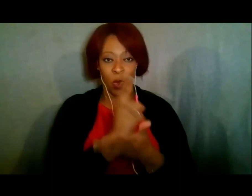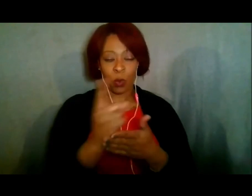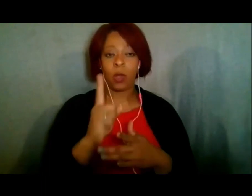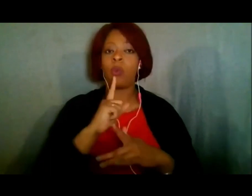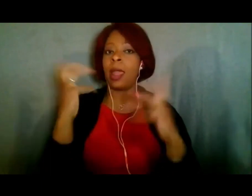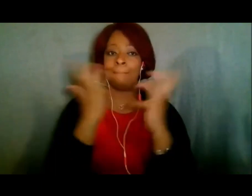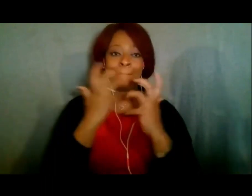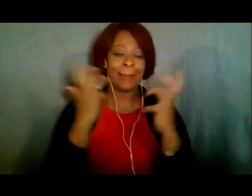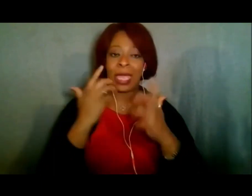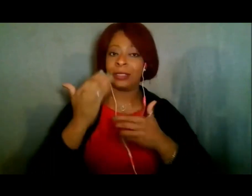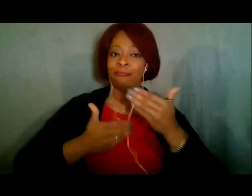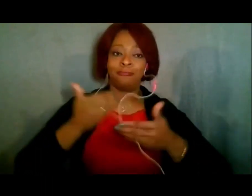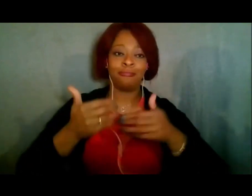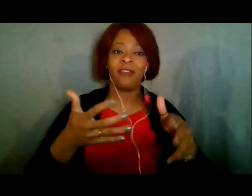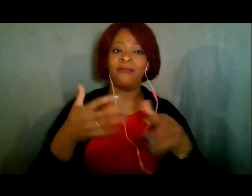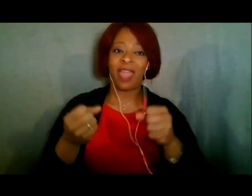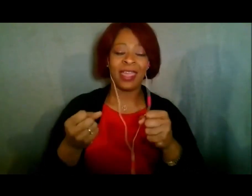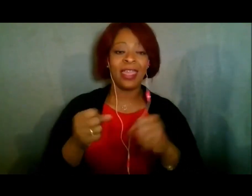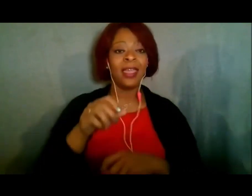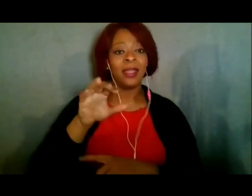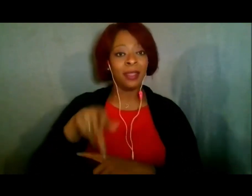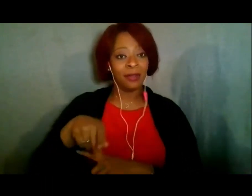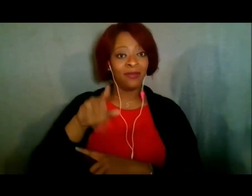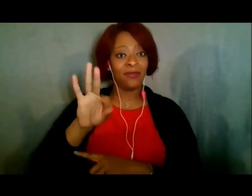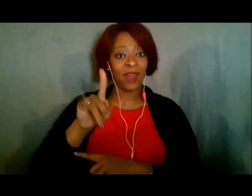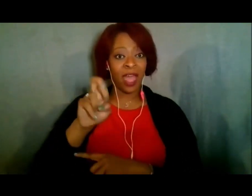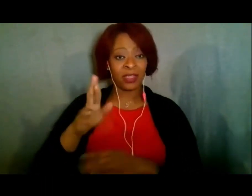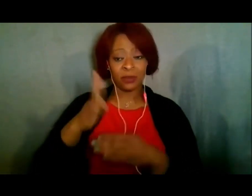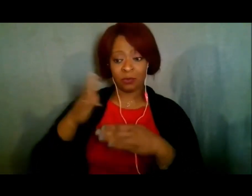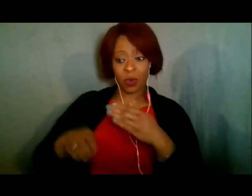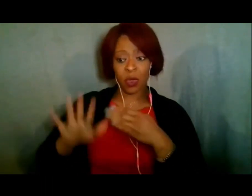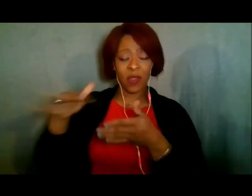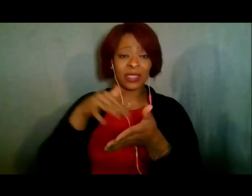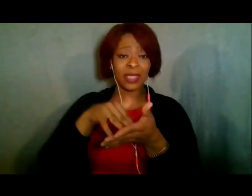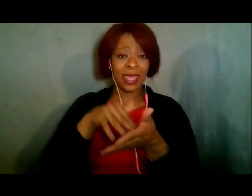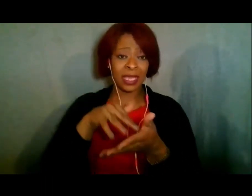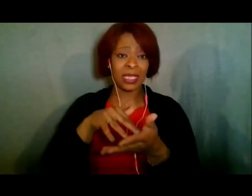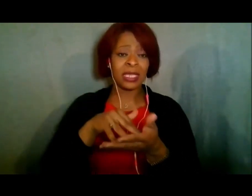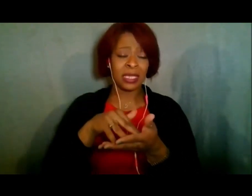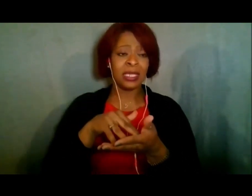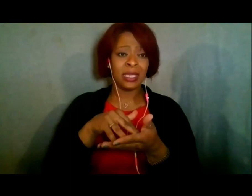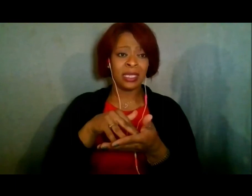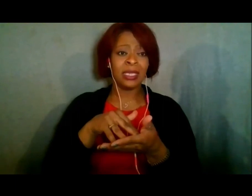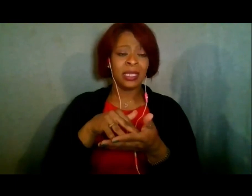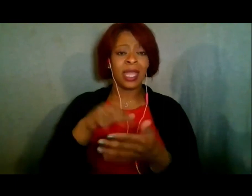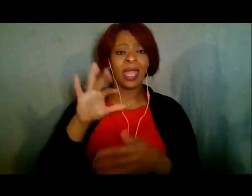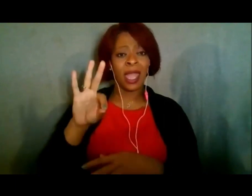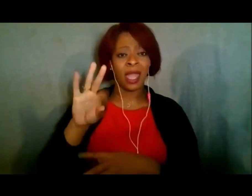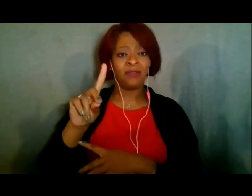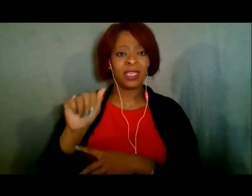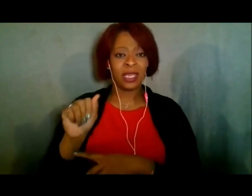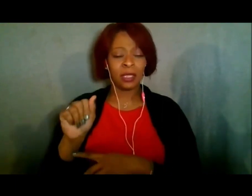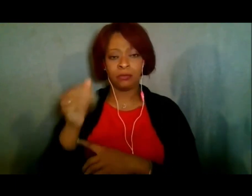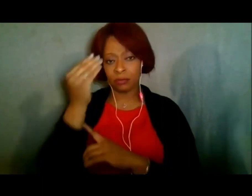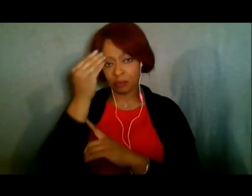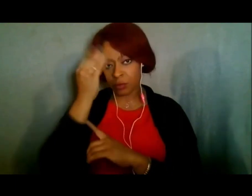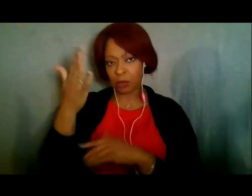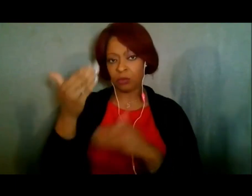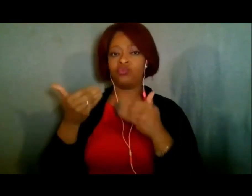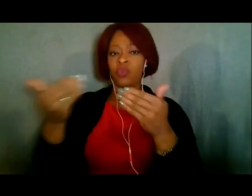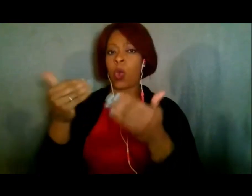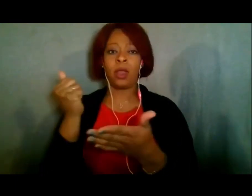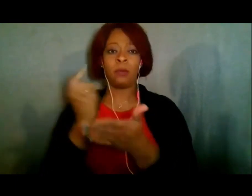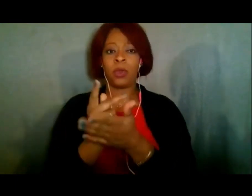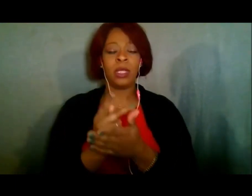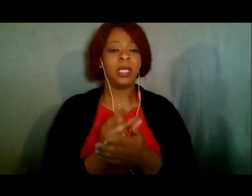amazing. When Pfizer was finished with their studies, the FDA was told approve it, and they